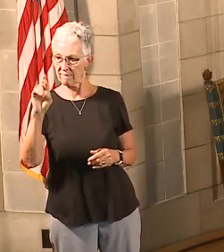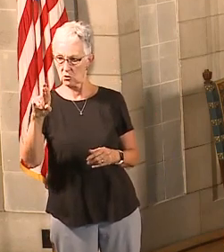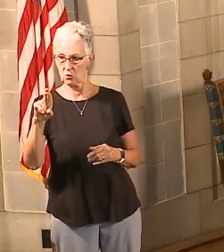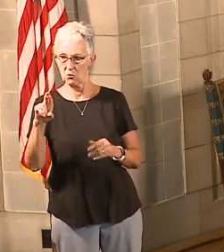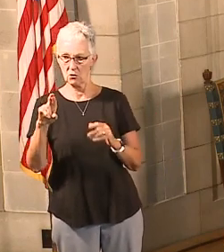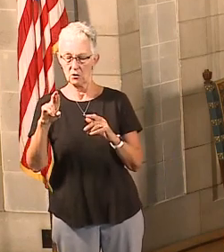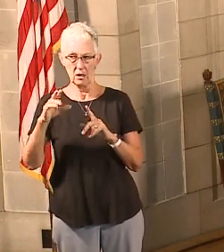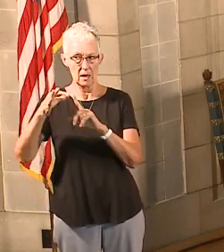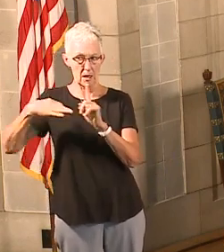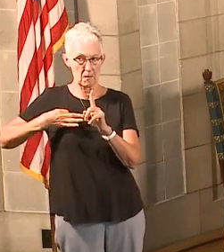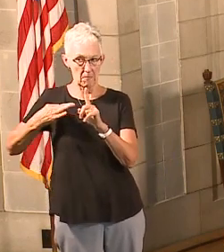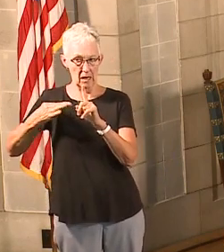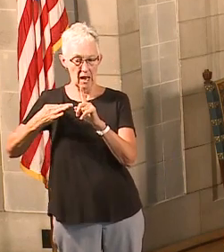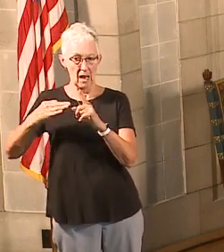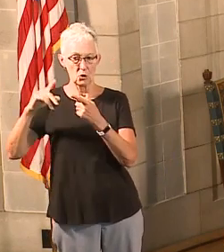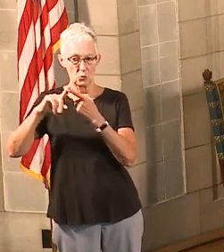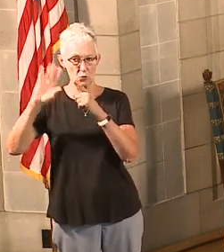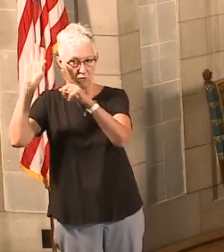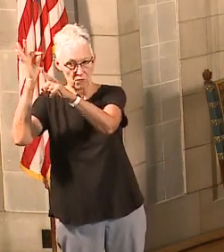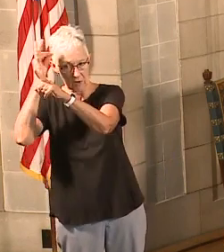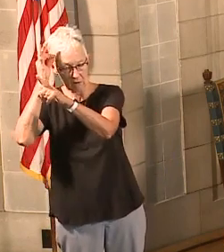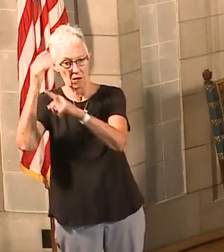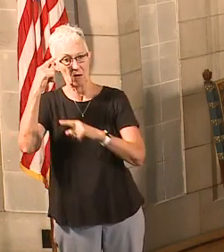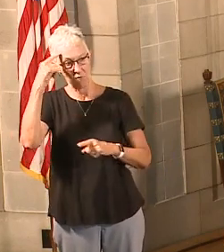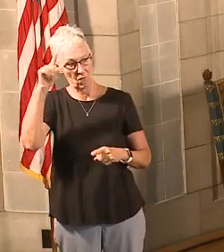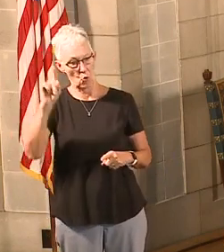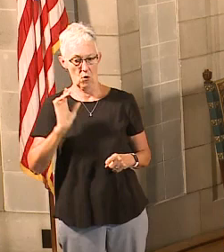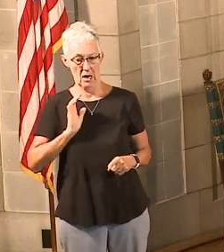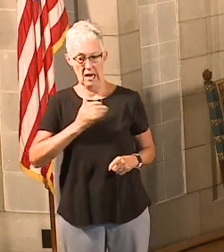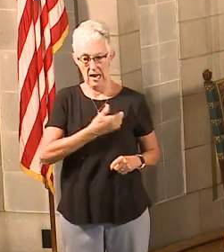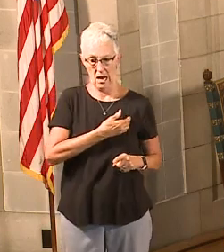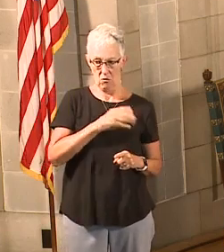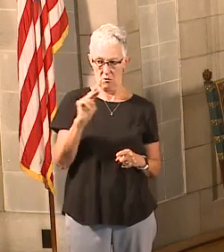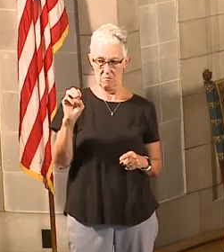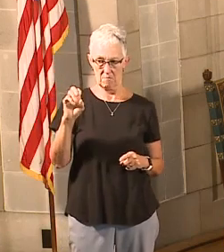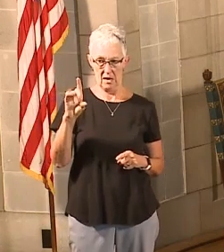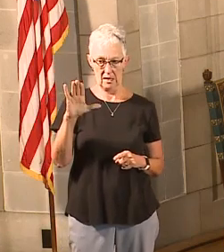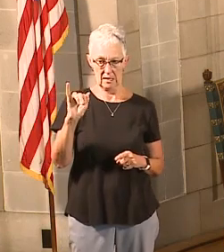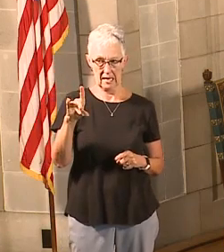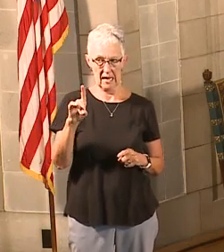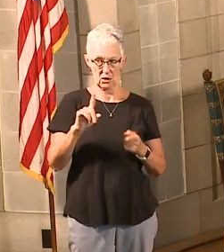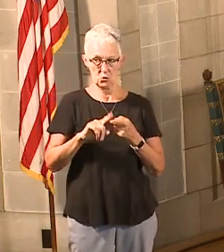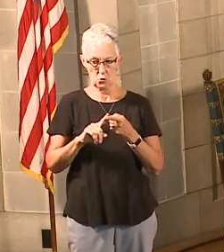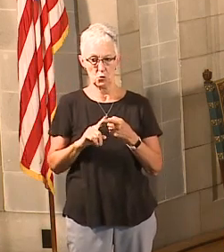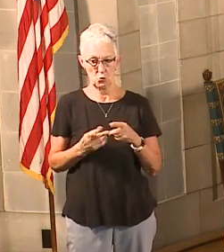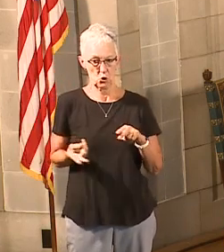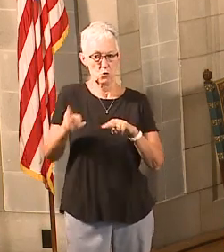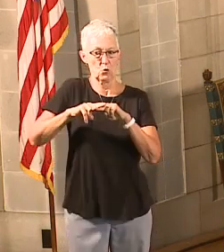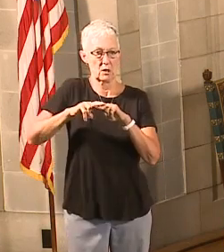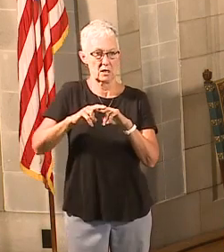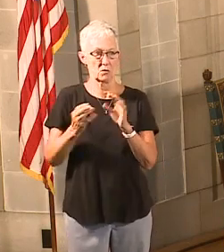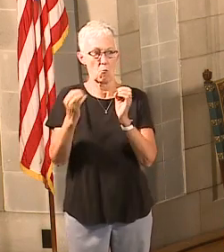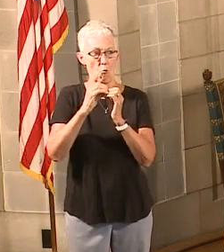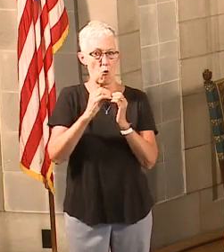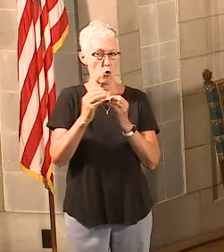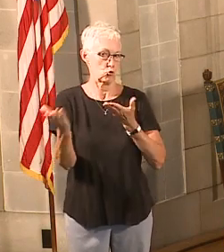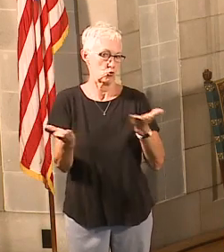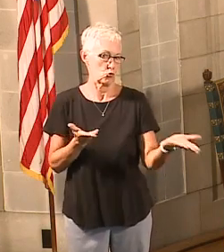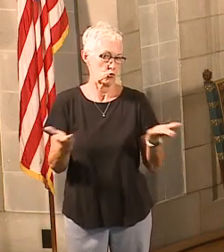Medicaid Services, CMS, to be able to expand that prime coverage as well. But with the pandemic, CMS has told us that